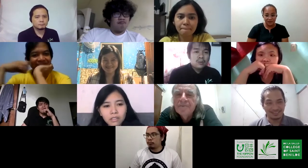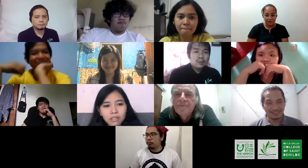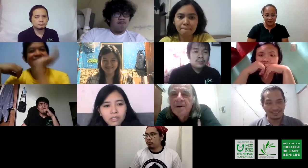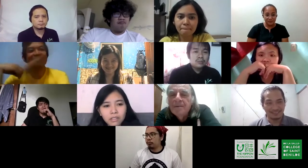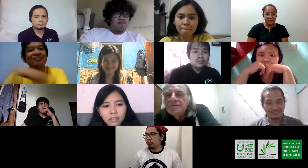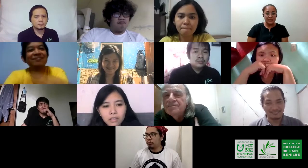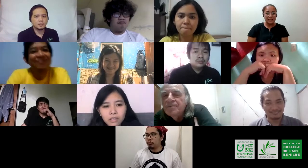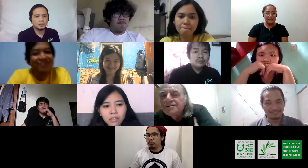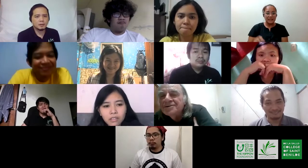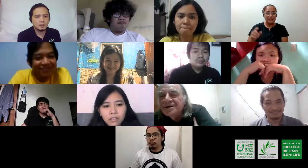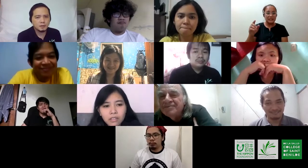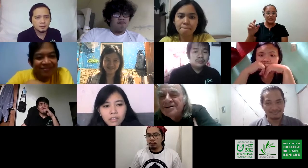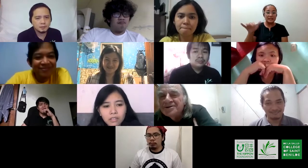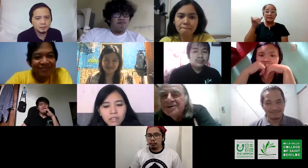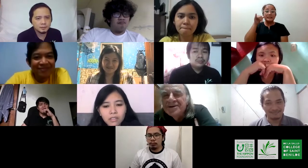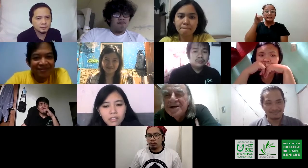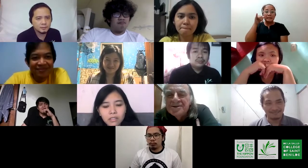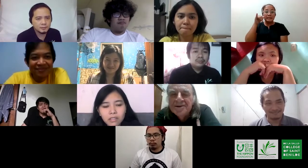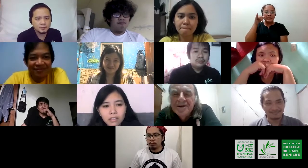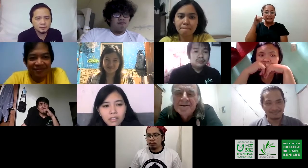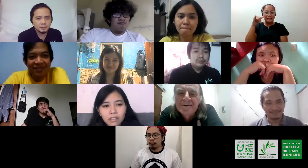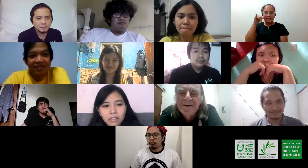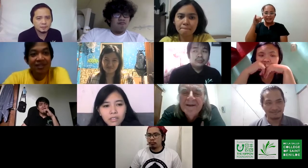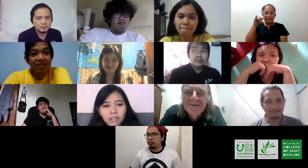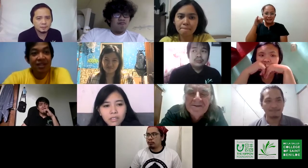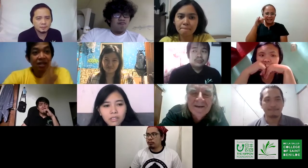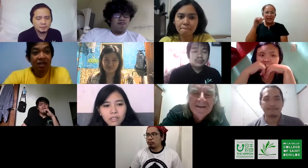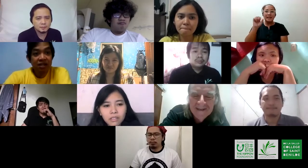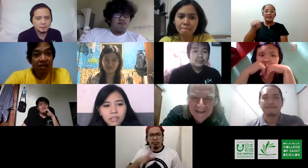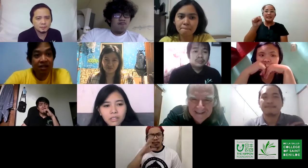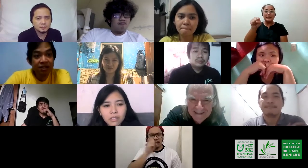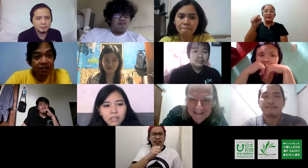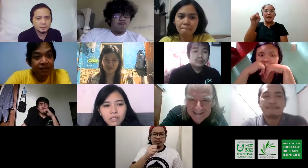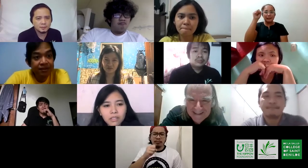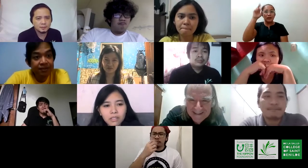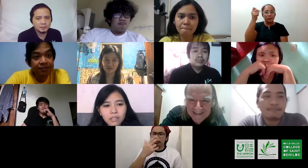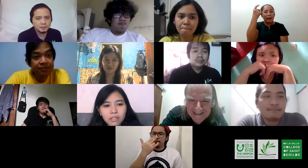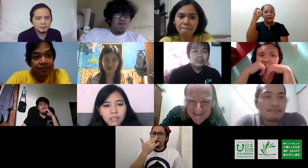Yes, sir, puzzled expression, or yes, sir, I understand.